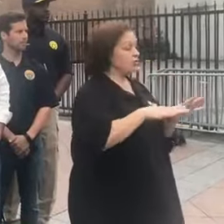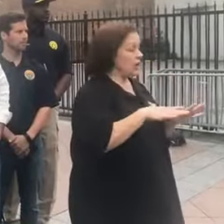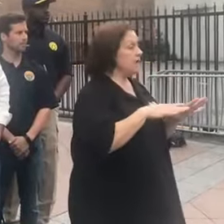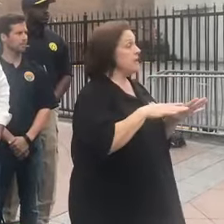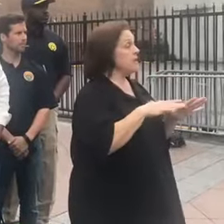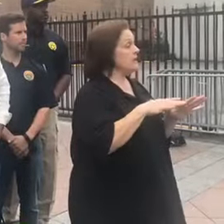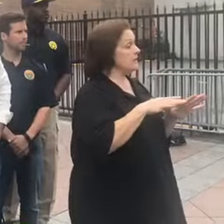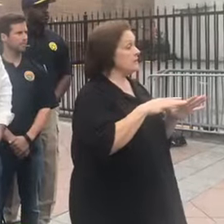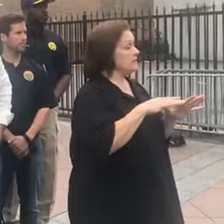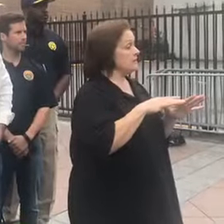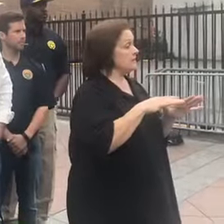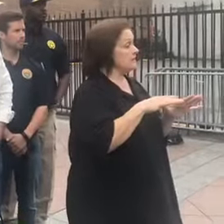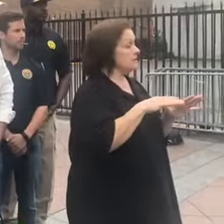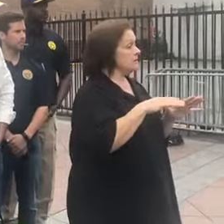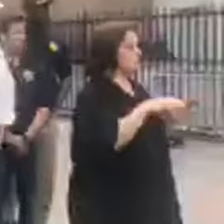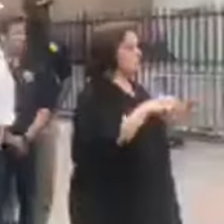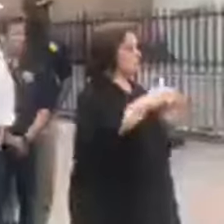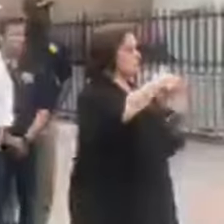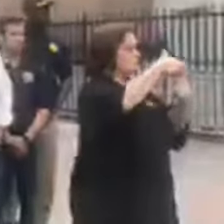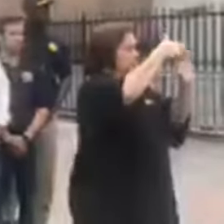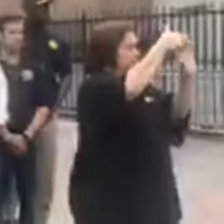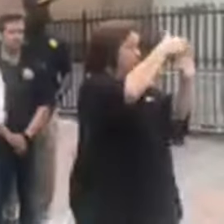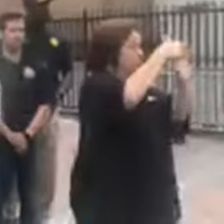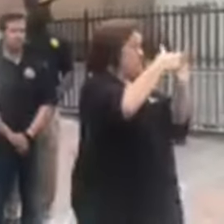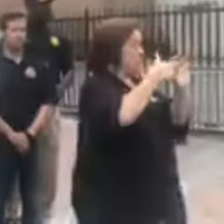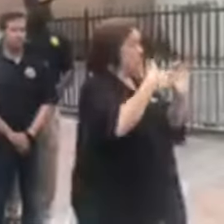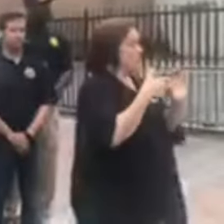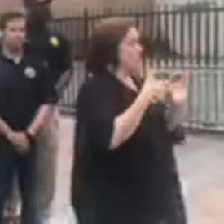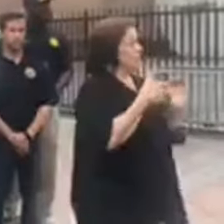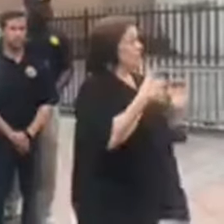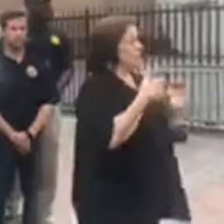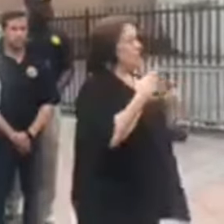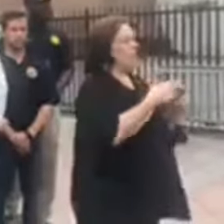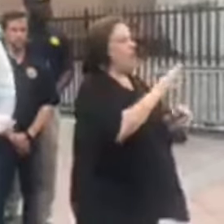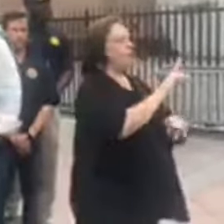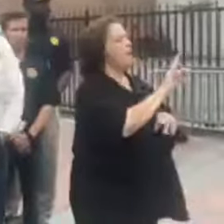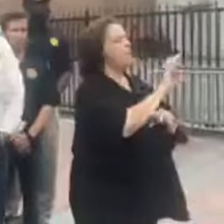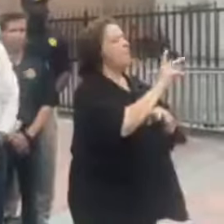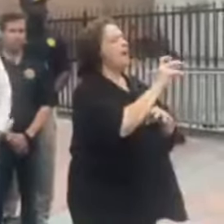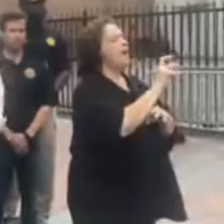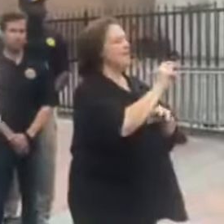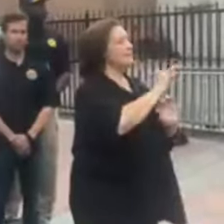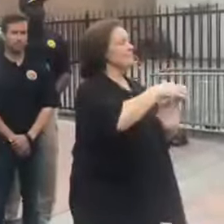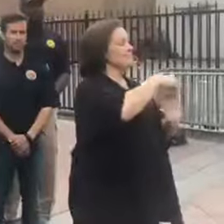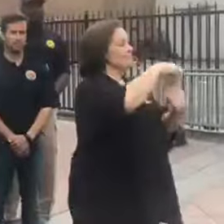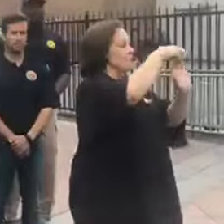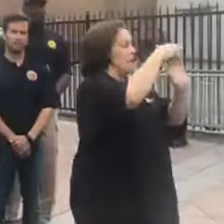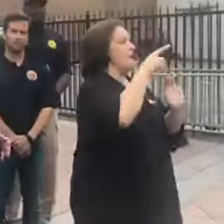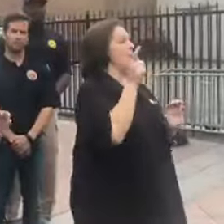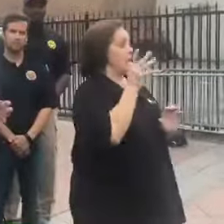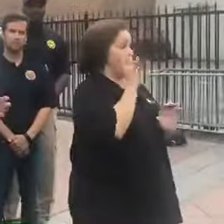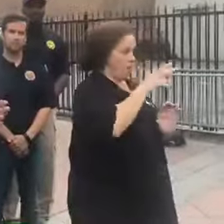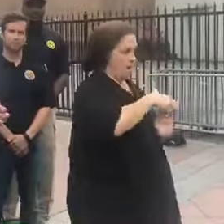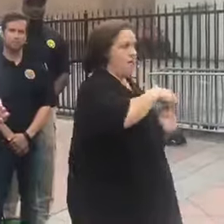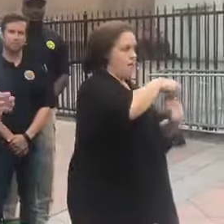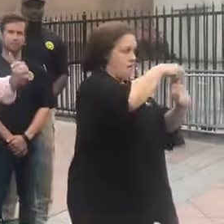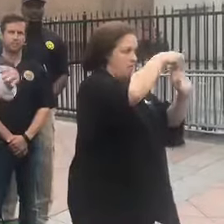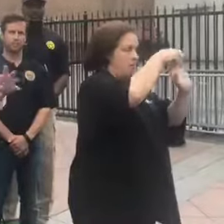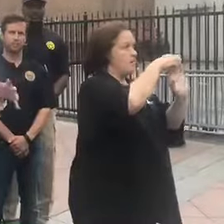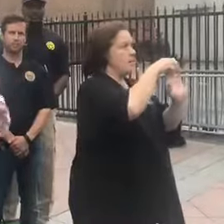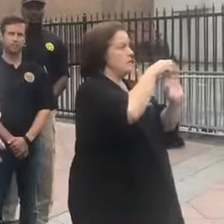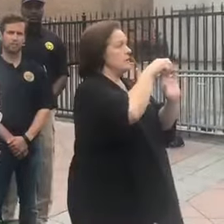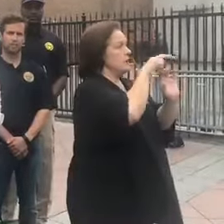at and what will they be doing once they get in those buckets that you described? They'll be looking at the structure itself, the legs and